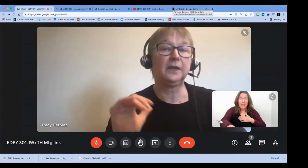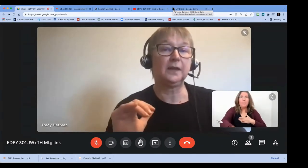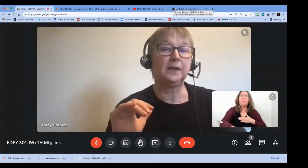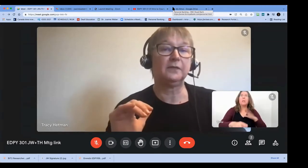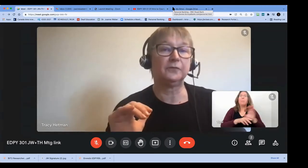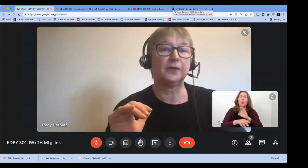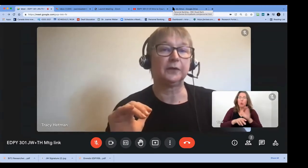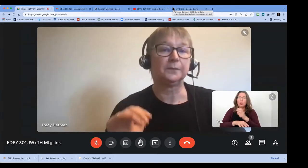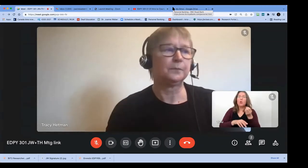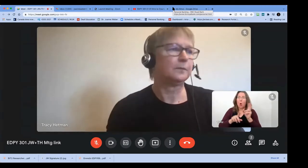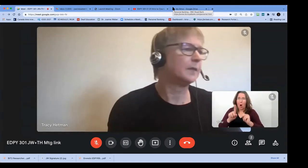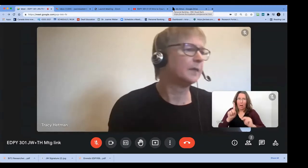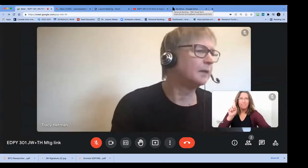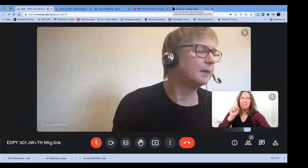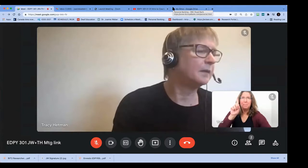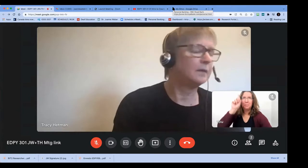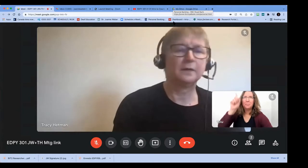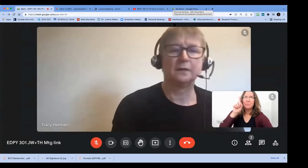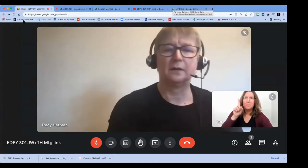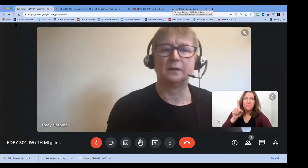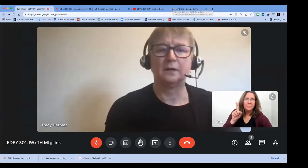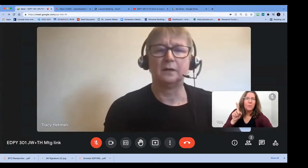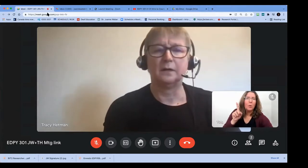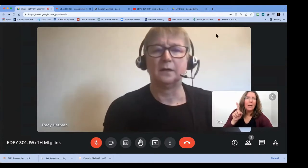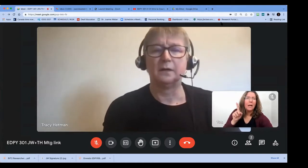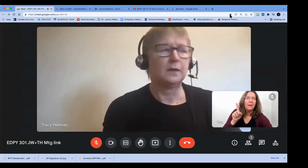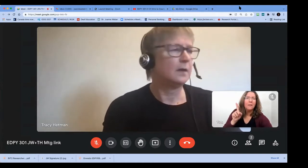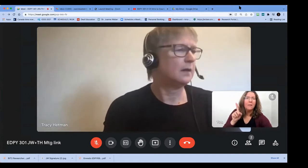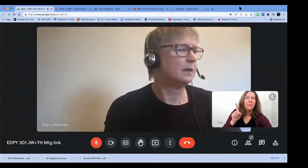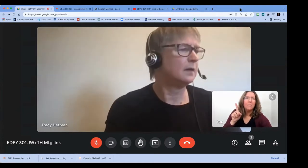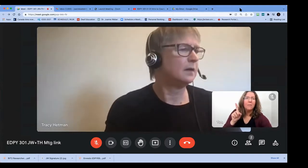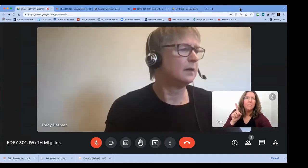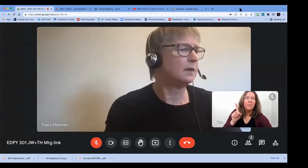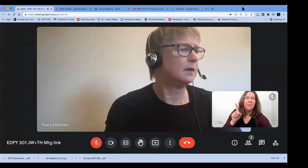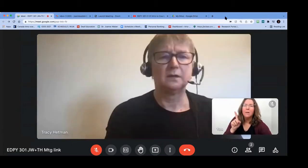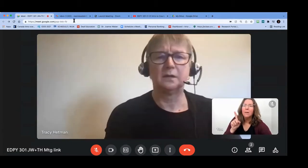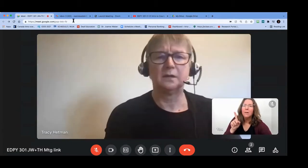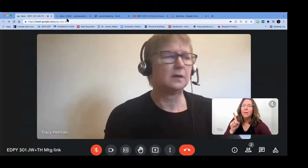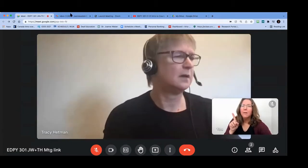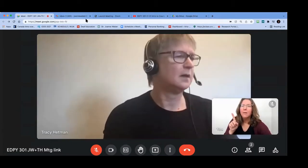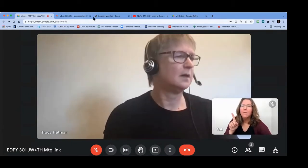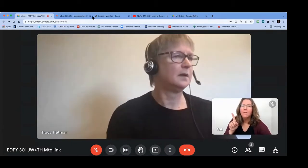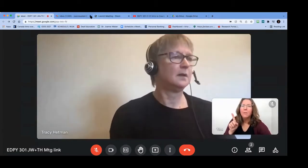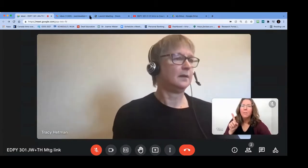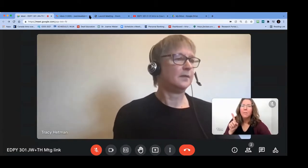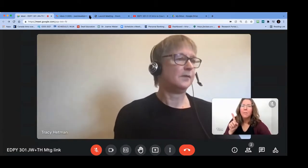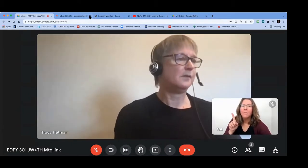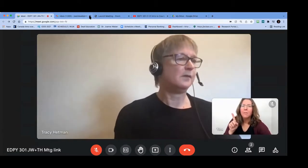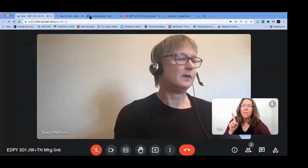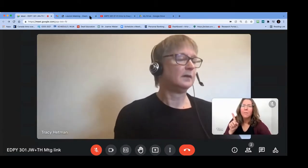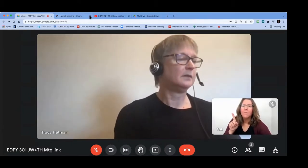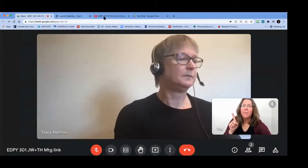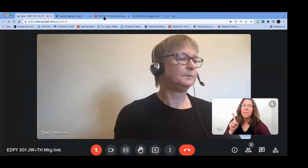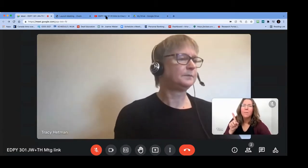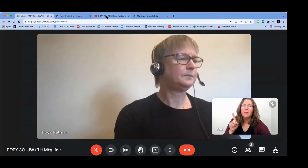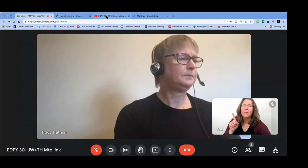Tracy, we can't hear you when you're interpreting for Joanne. We cannot hear your sound. And Joanne is just saying, my mic is not active. I